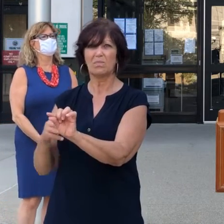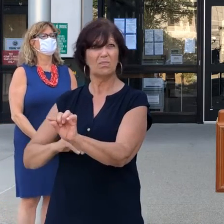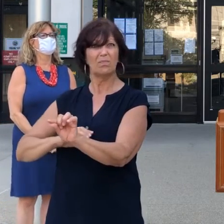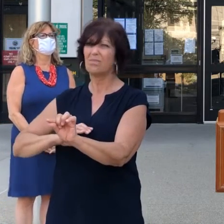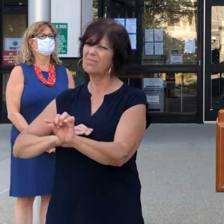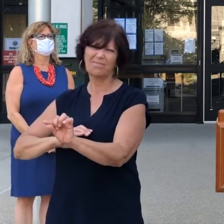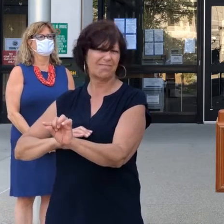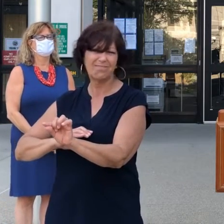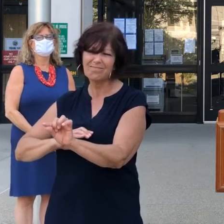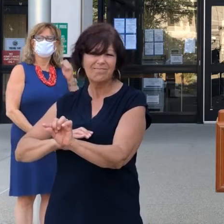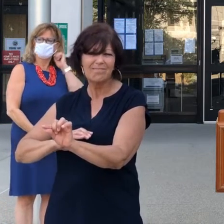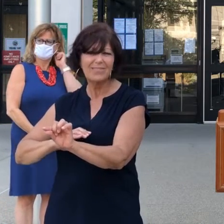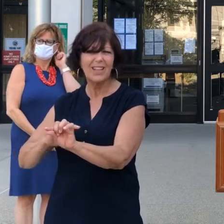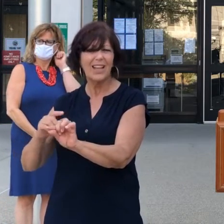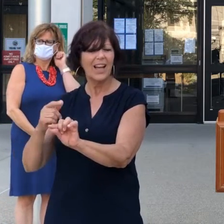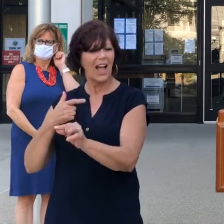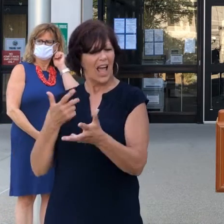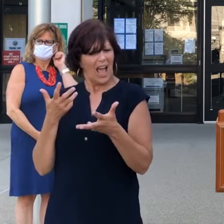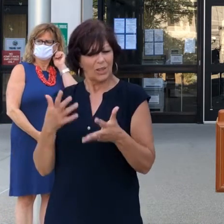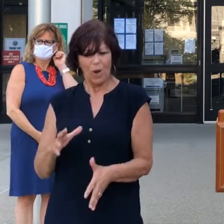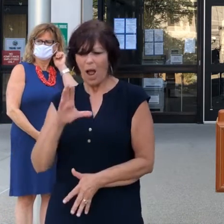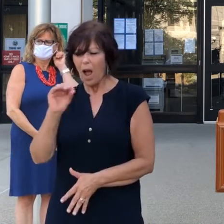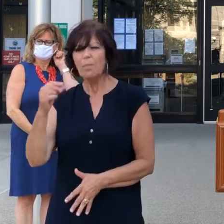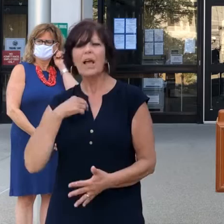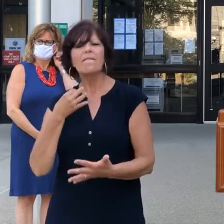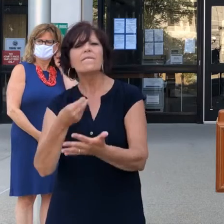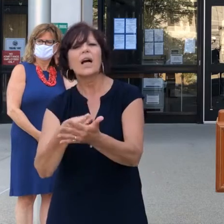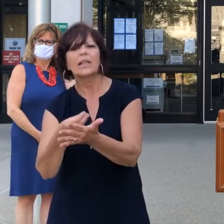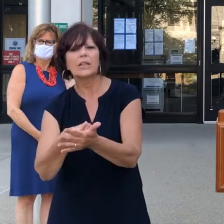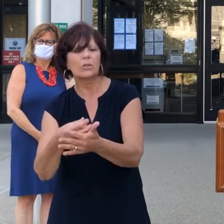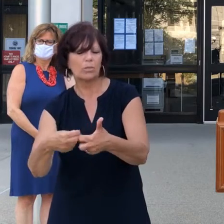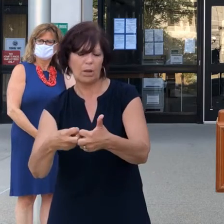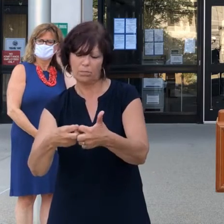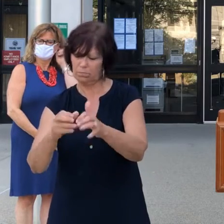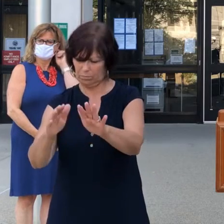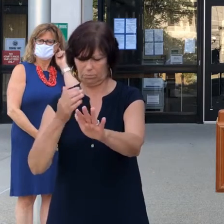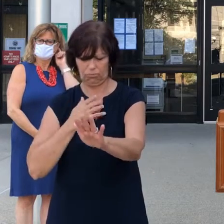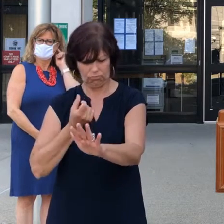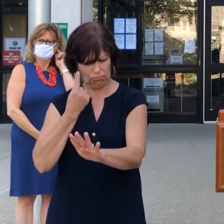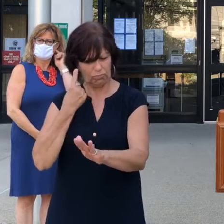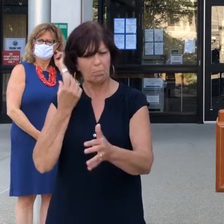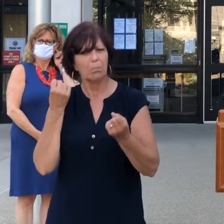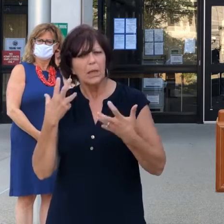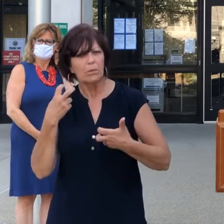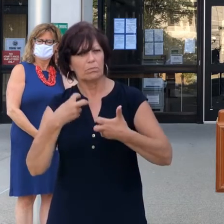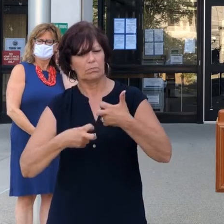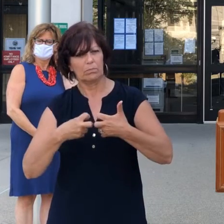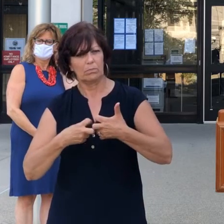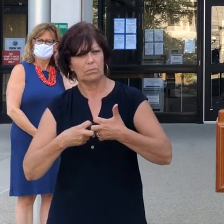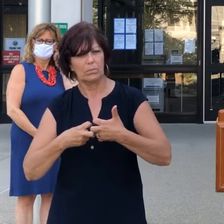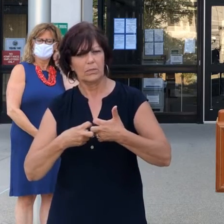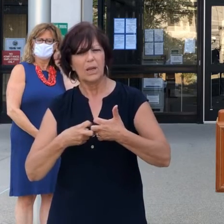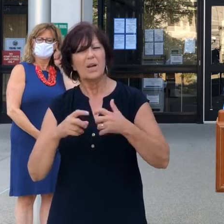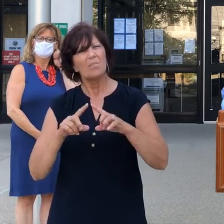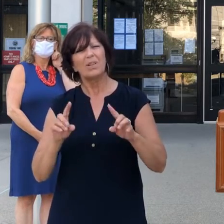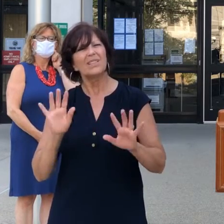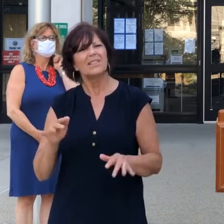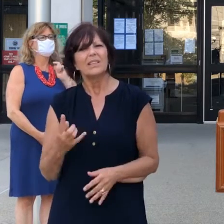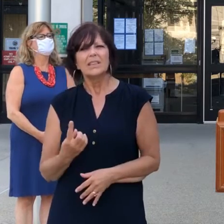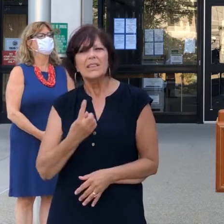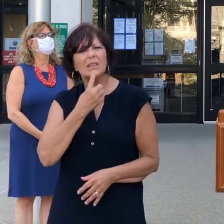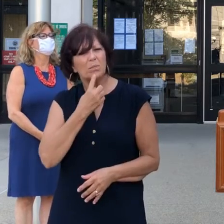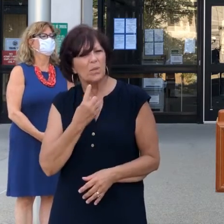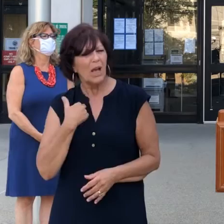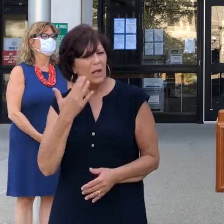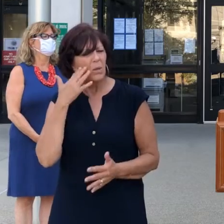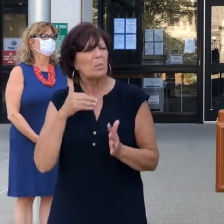it. I mean, I don't want any company to have financial problems. We know a lot of companies are having financial problems. It's just disappointing when I know that